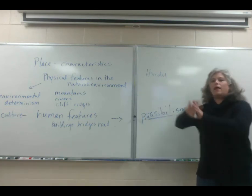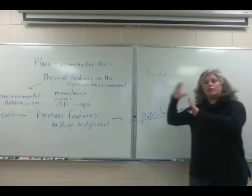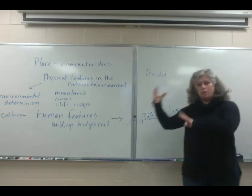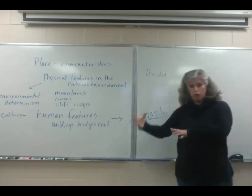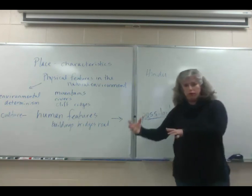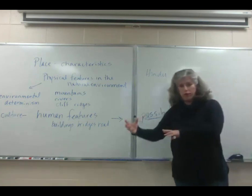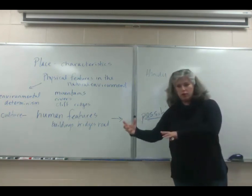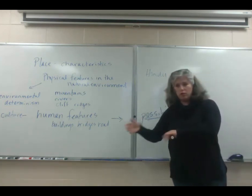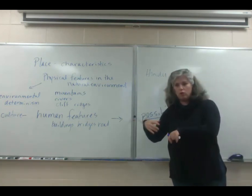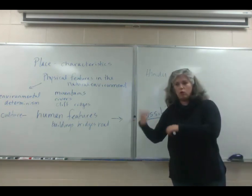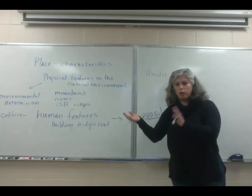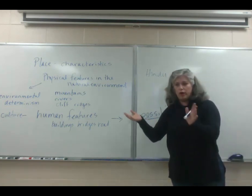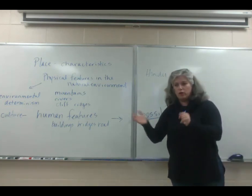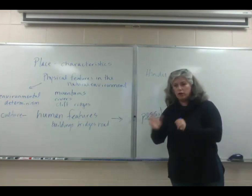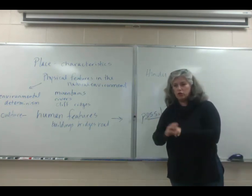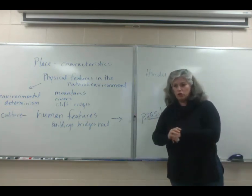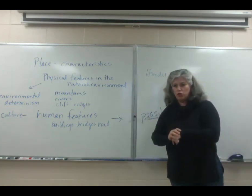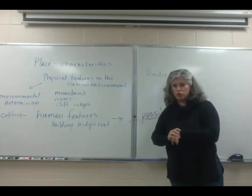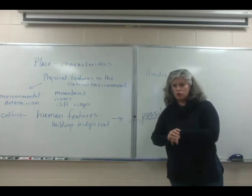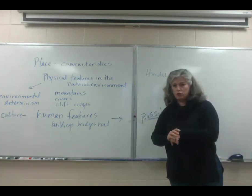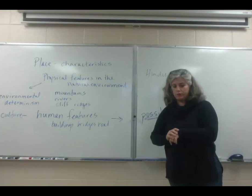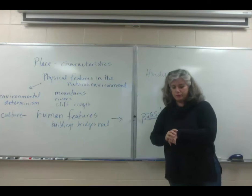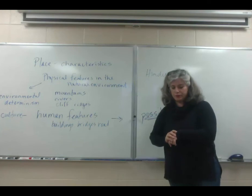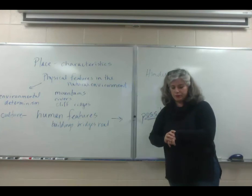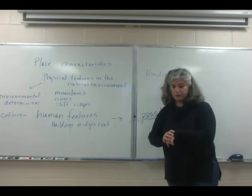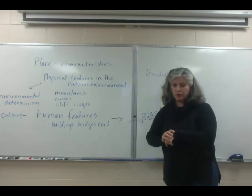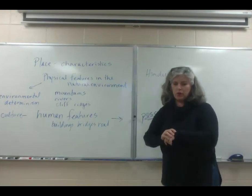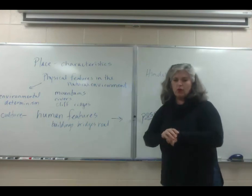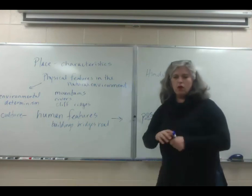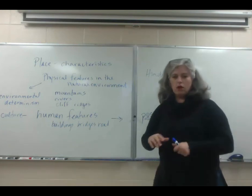the movie, or whatever it is that you choose. Okay?